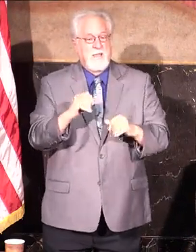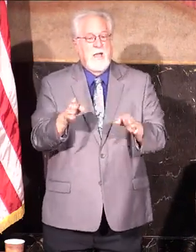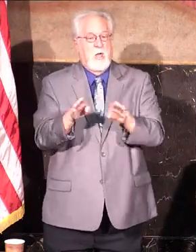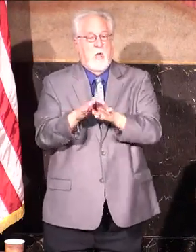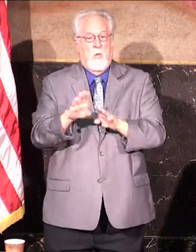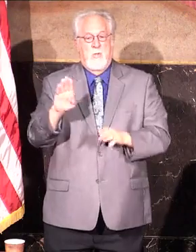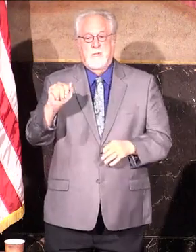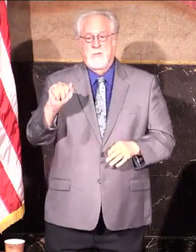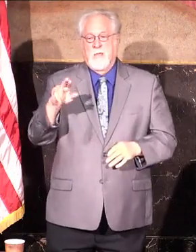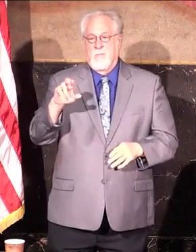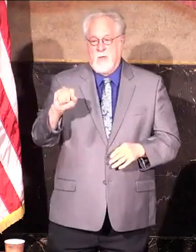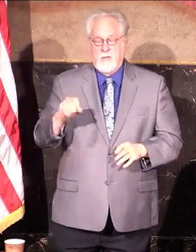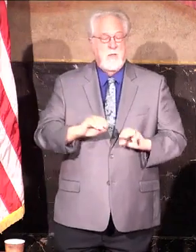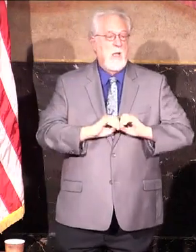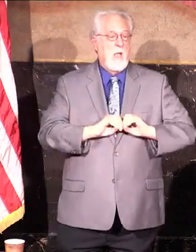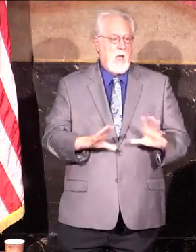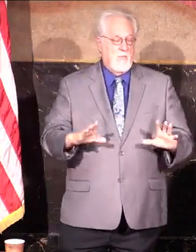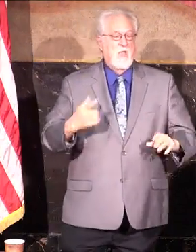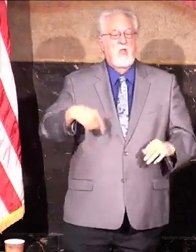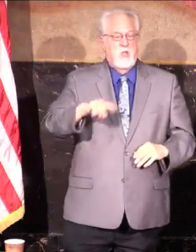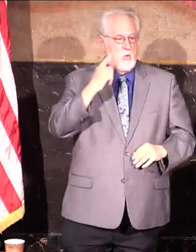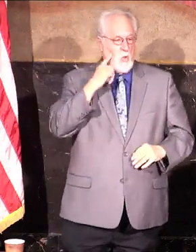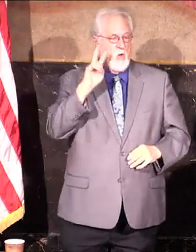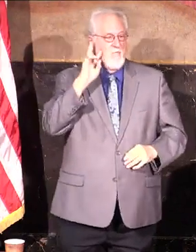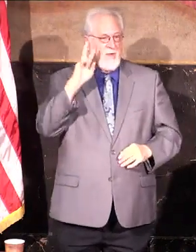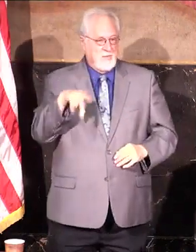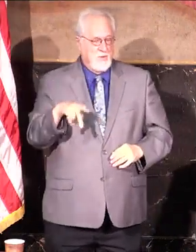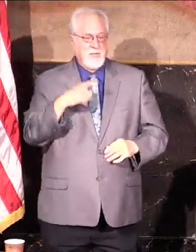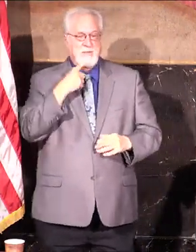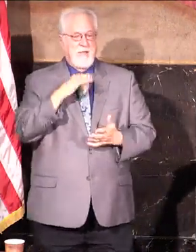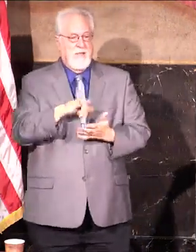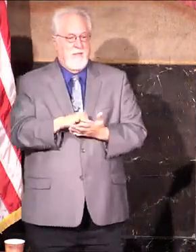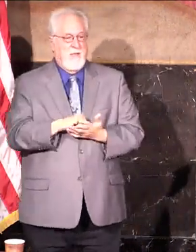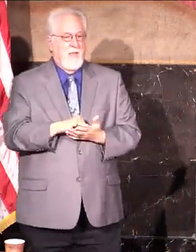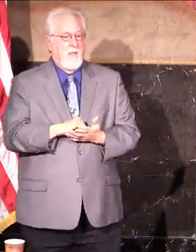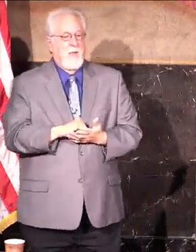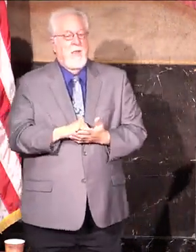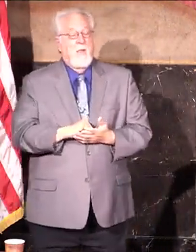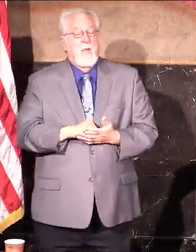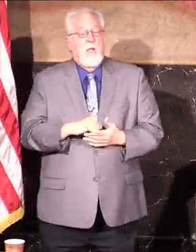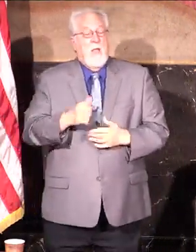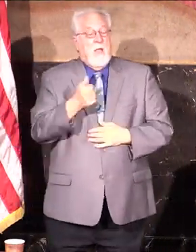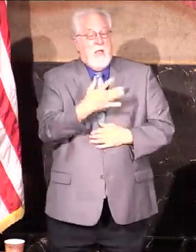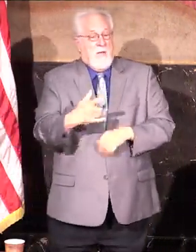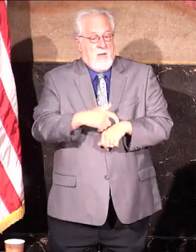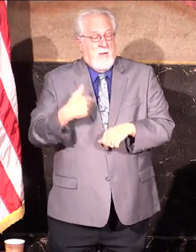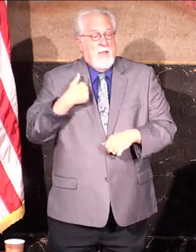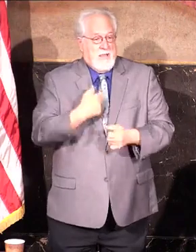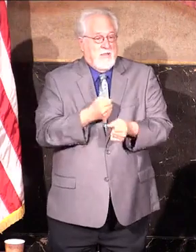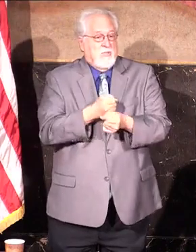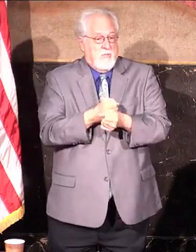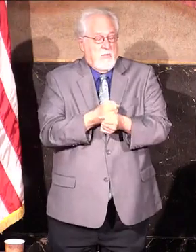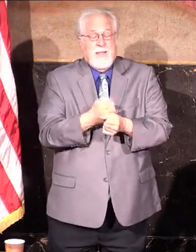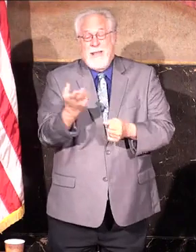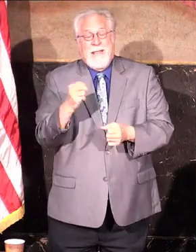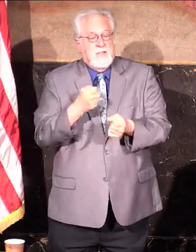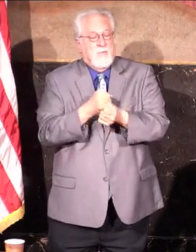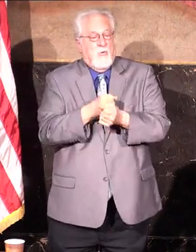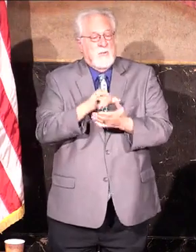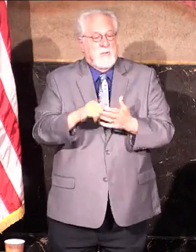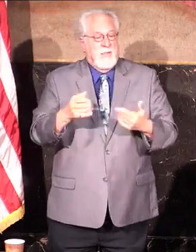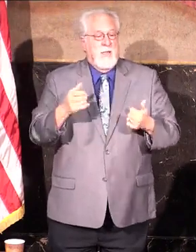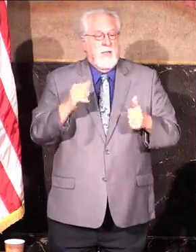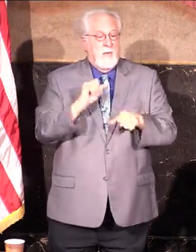bars. Obviously, you all heard the Vice President say on numerous occasions that he supports those efforts, as does the